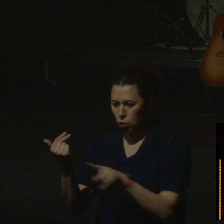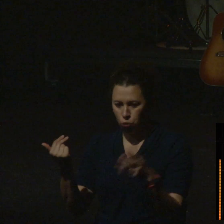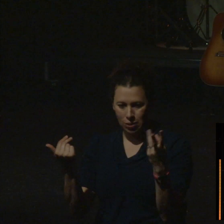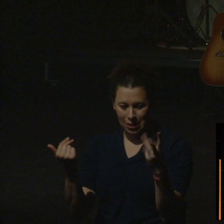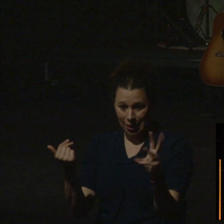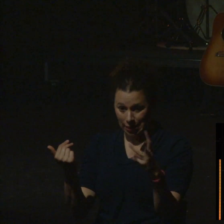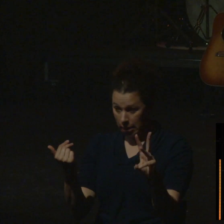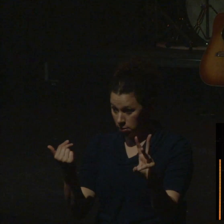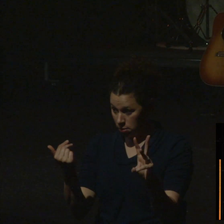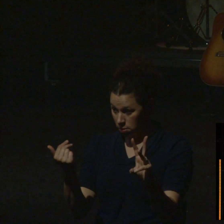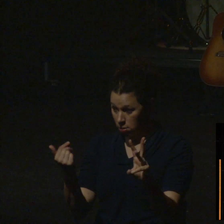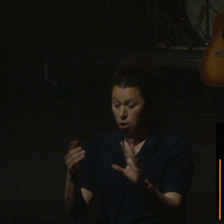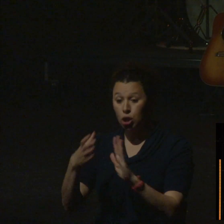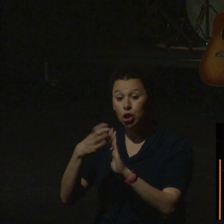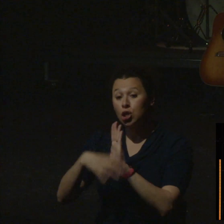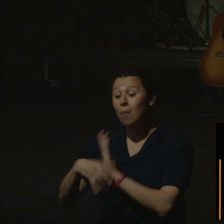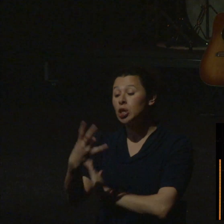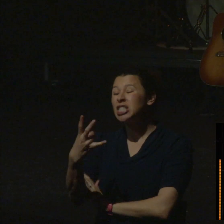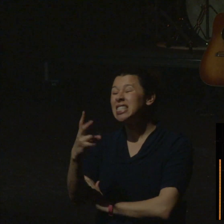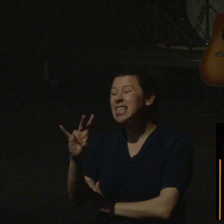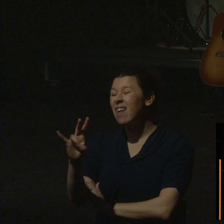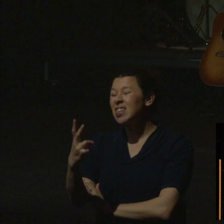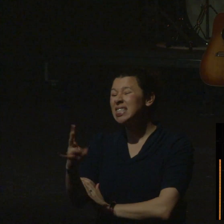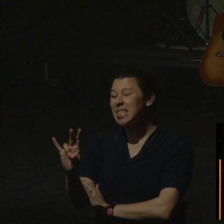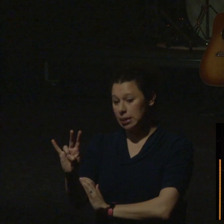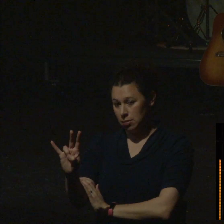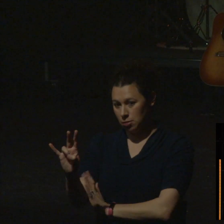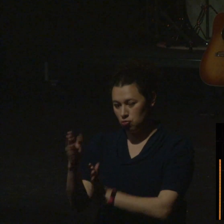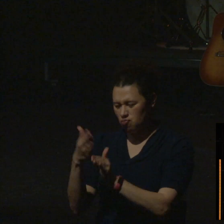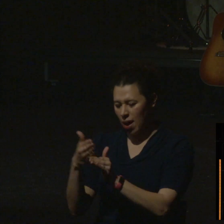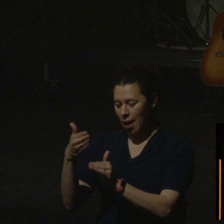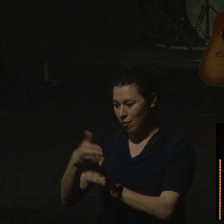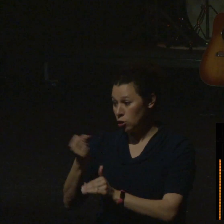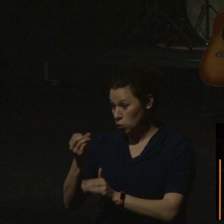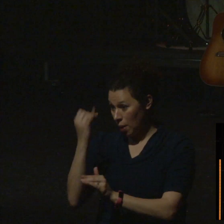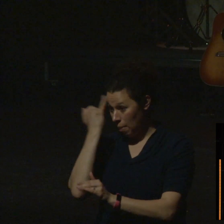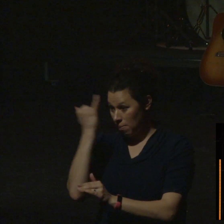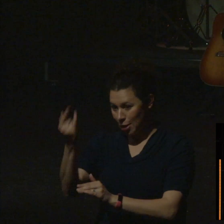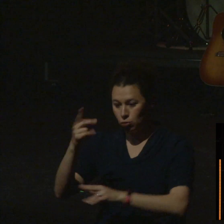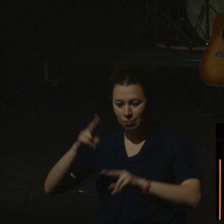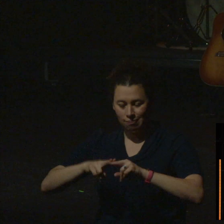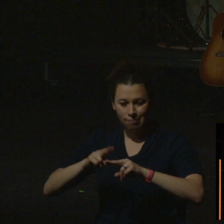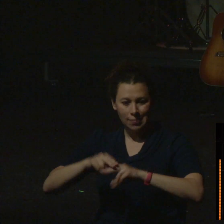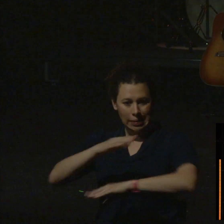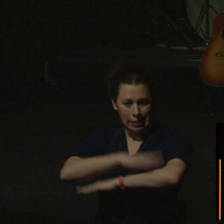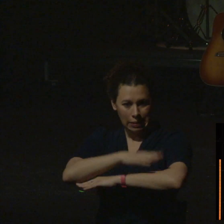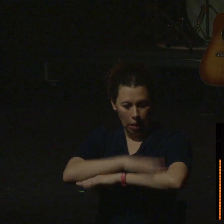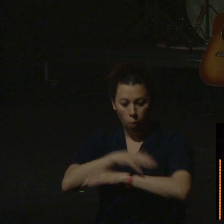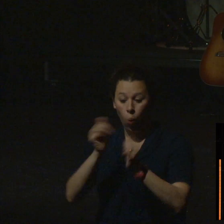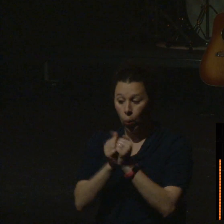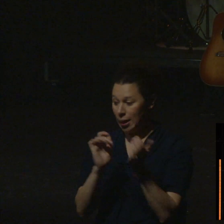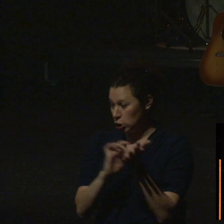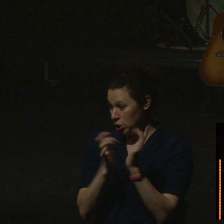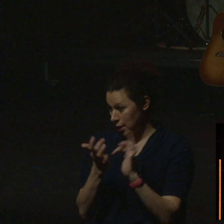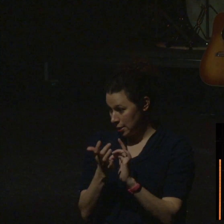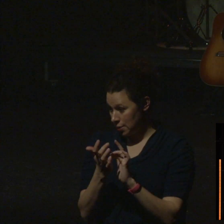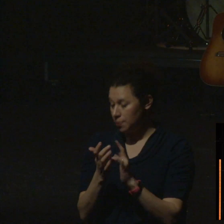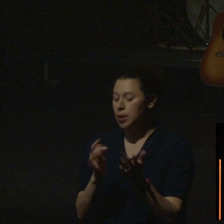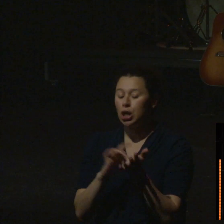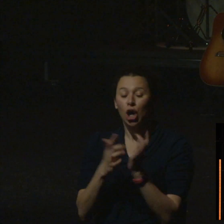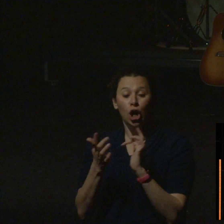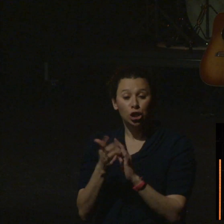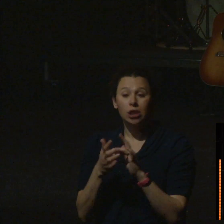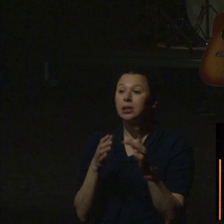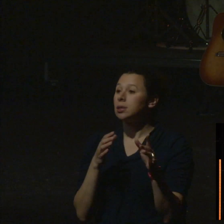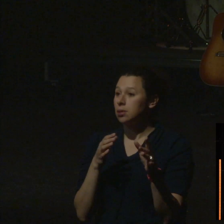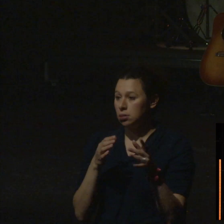chapter 17 begins with, just imagine this. You're sitting at the table with Jesus. He's revealing all of this stuff. And all of a sudden,